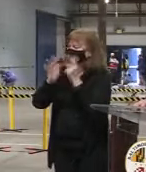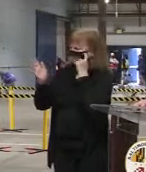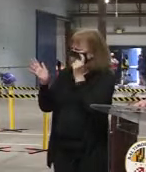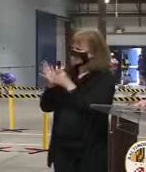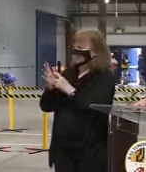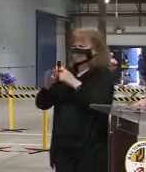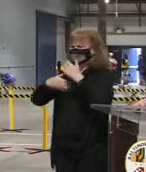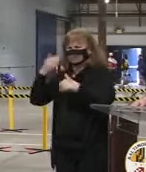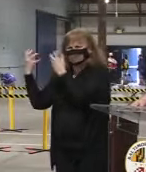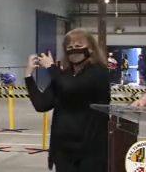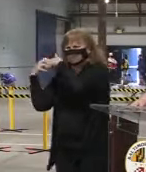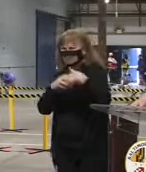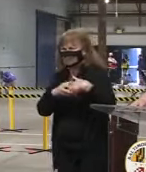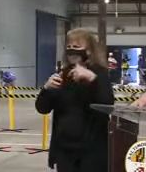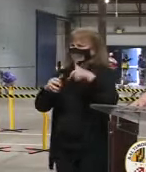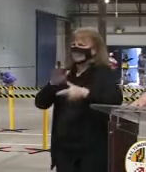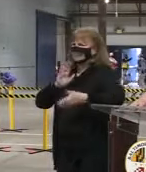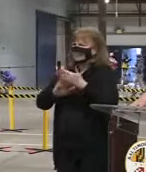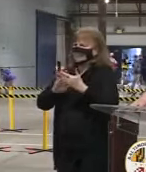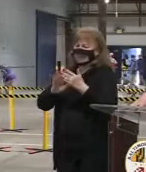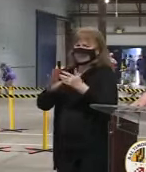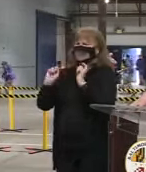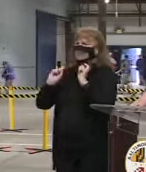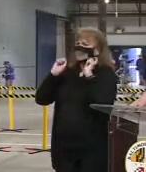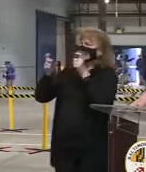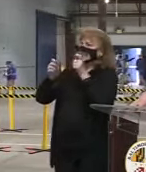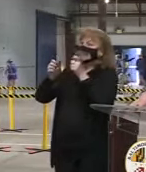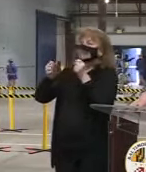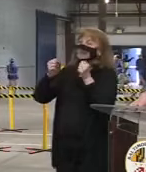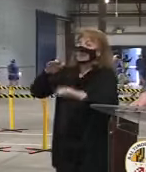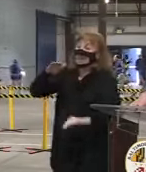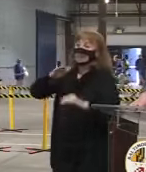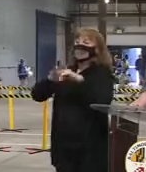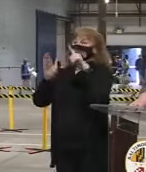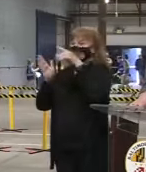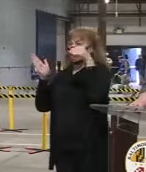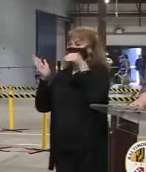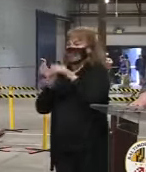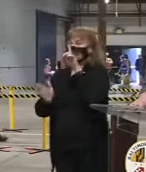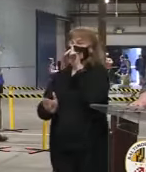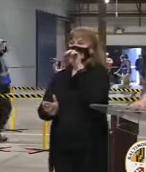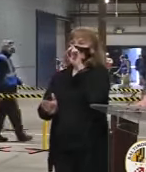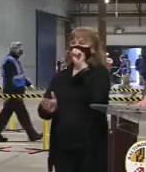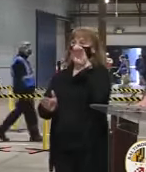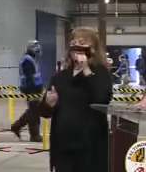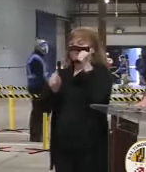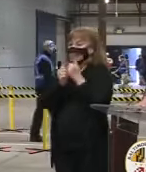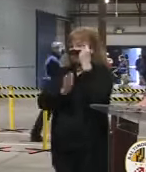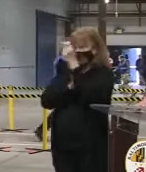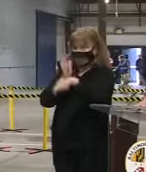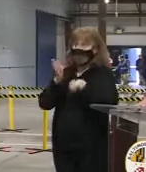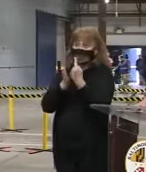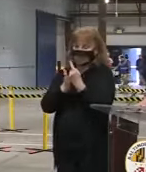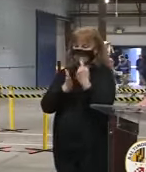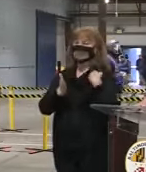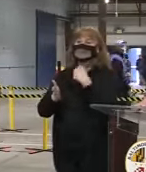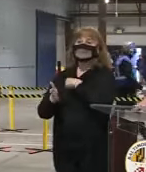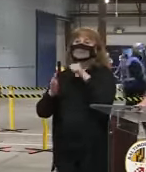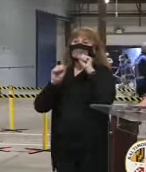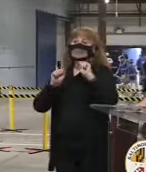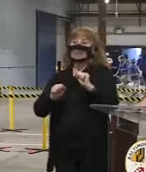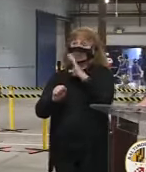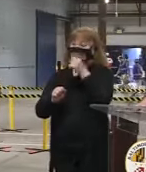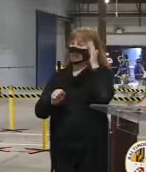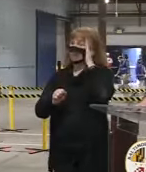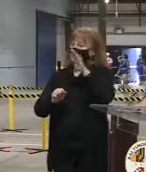location alone can scale up to deliver as many as 1,000 doses per hour. And we can and